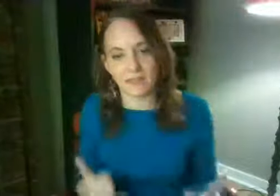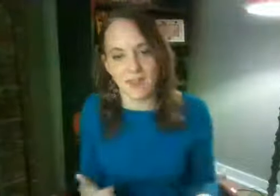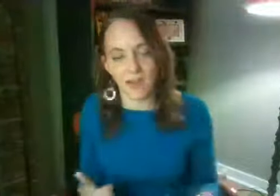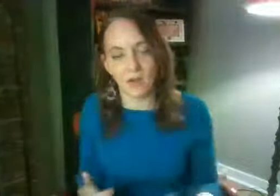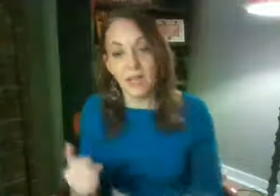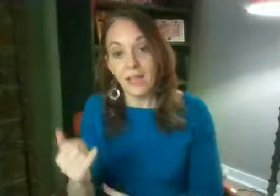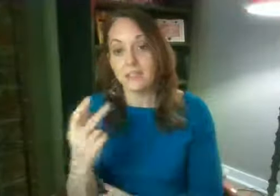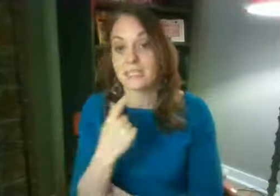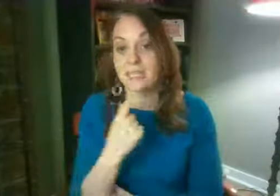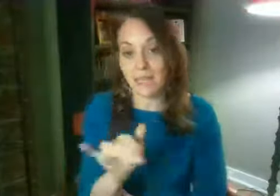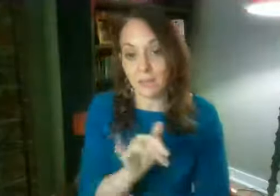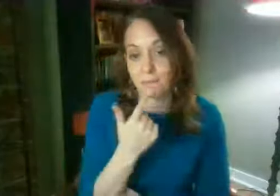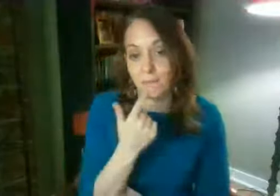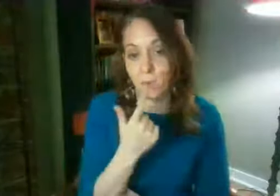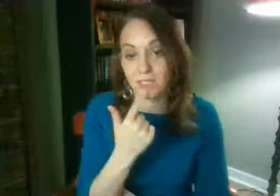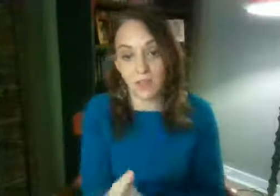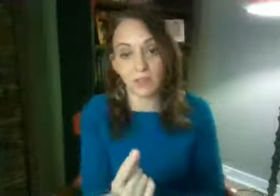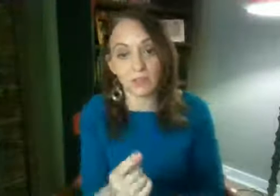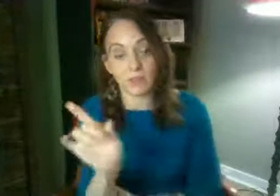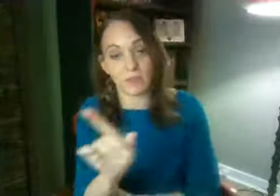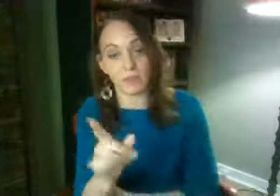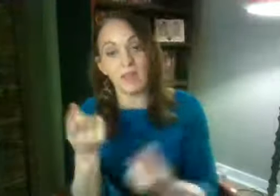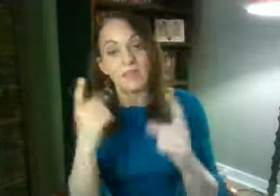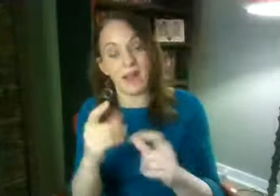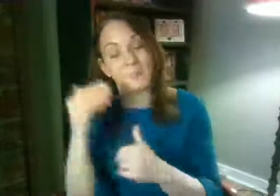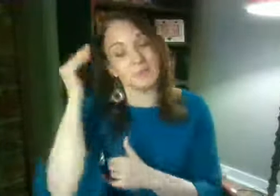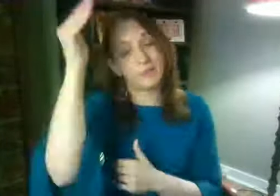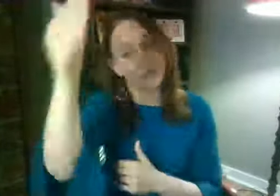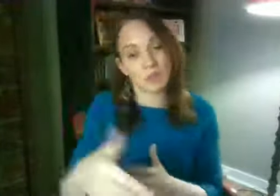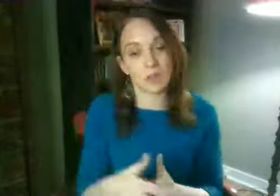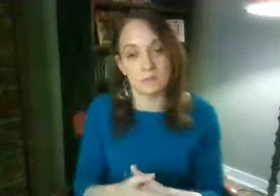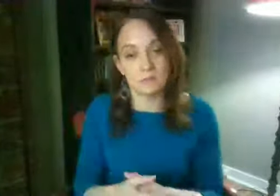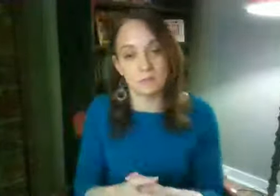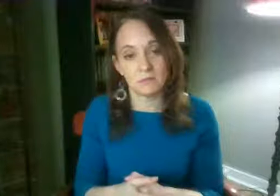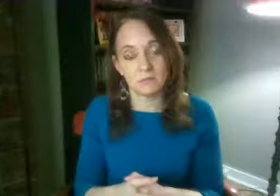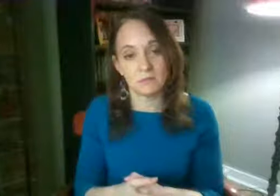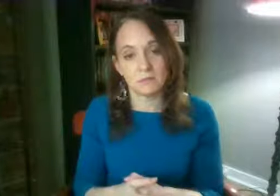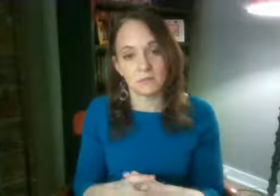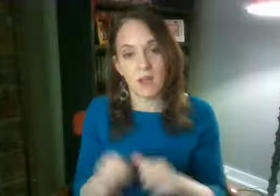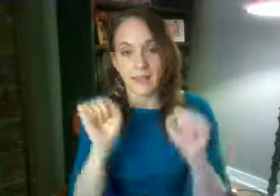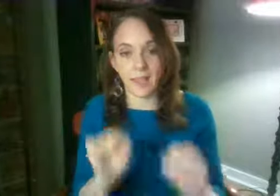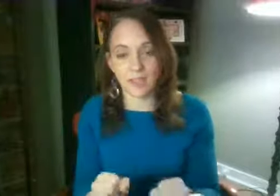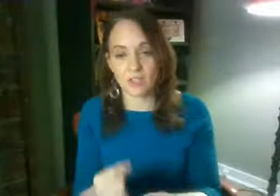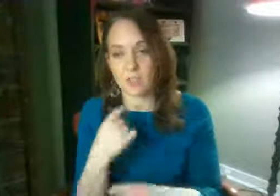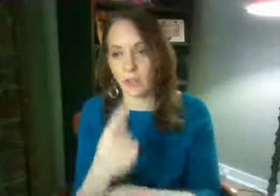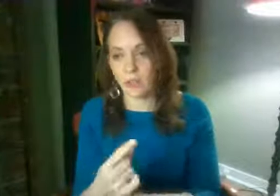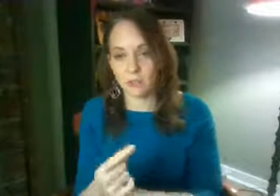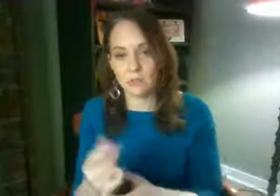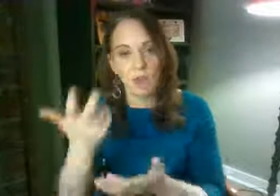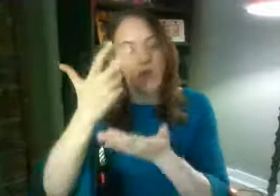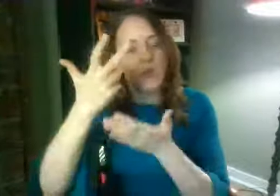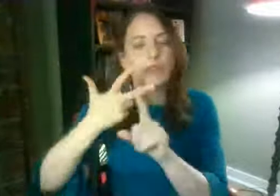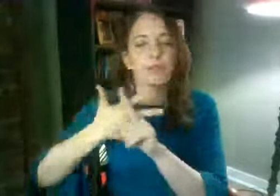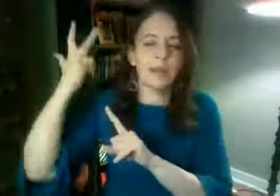like it's now. The same as if I want to tell you something that happens in the future. I can just tell you